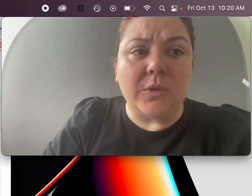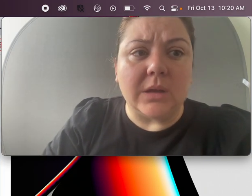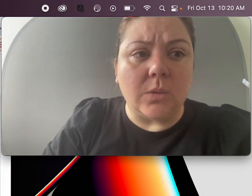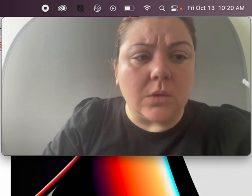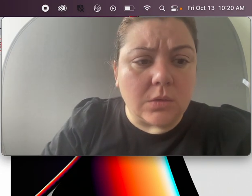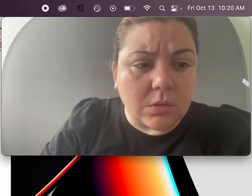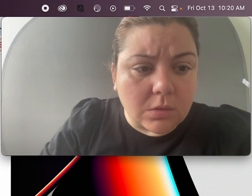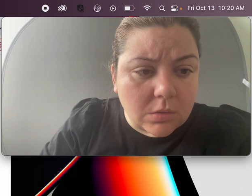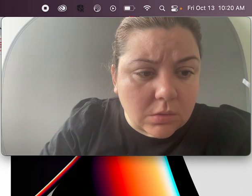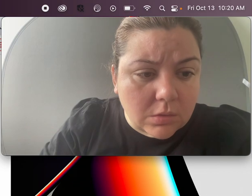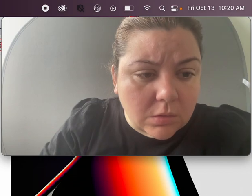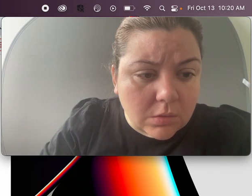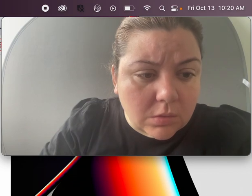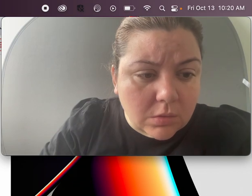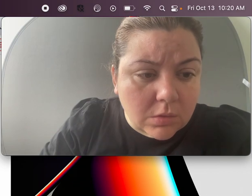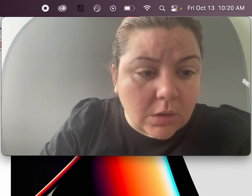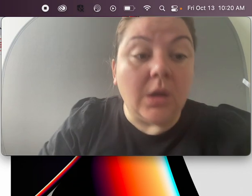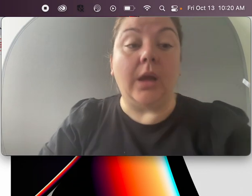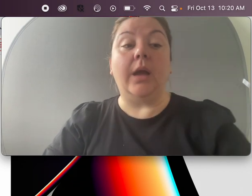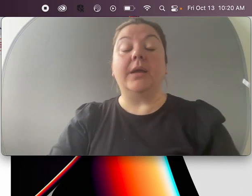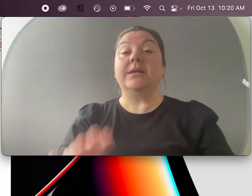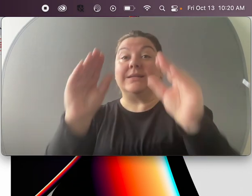I'm your equal.